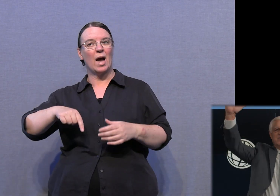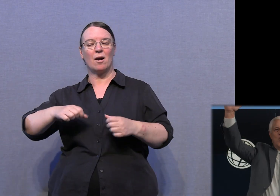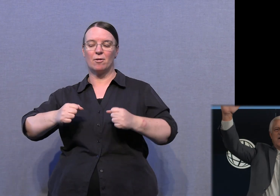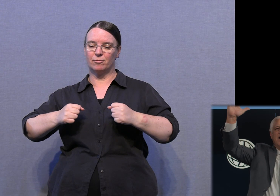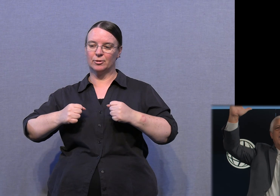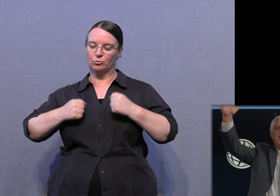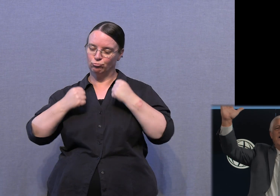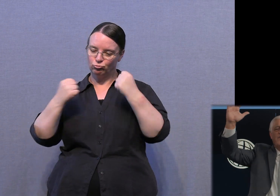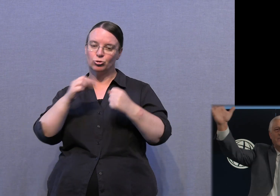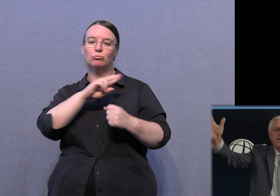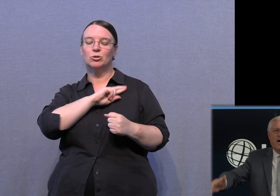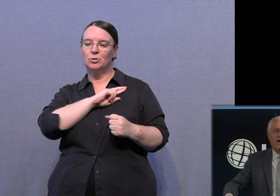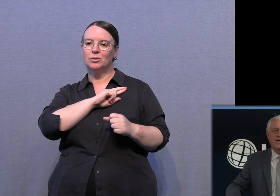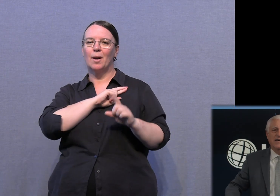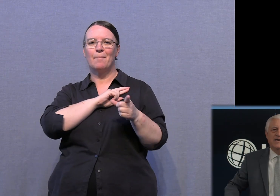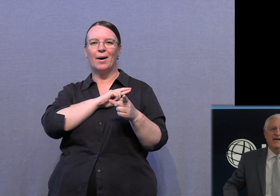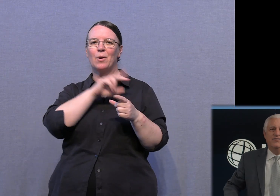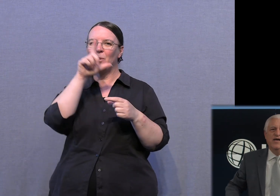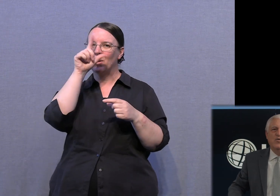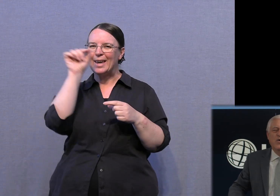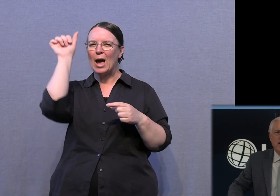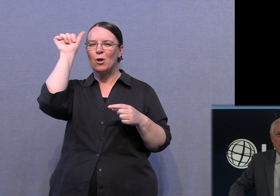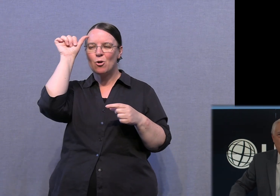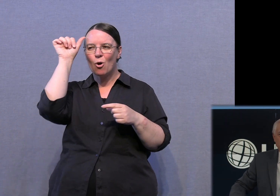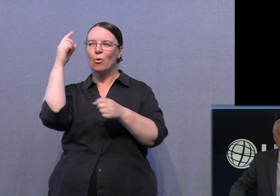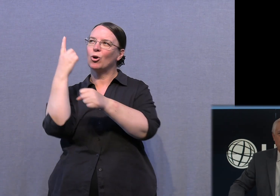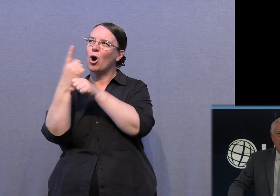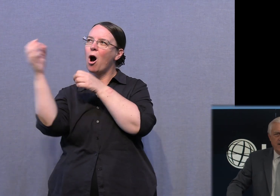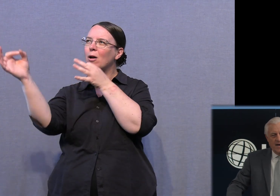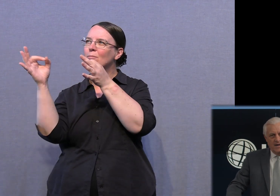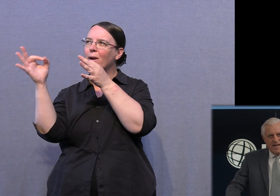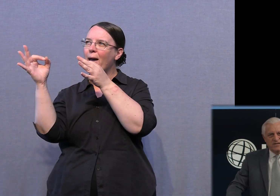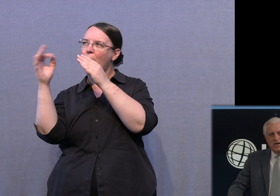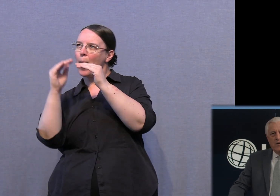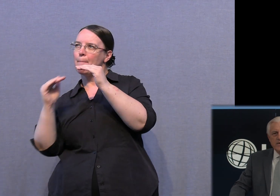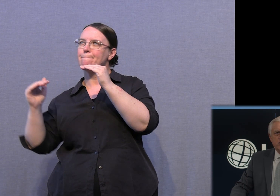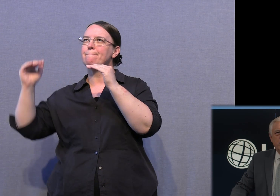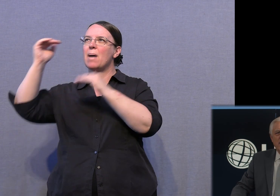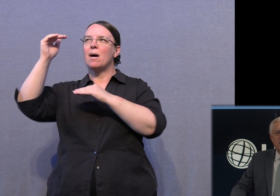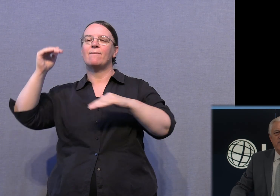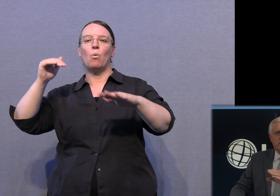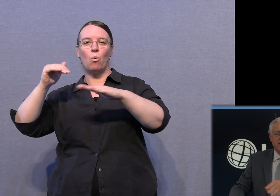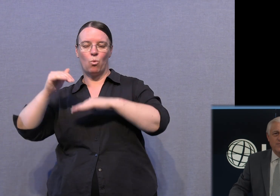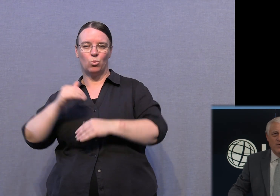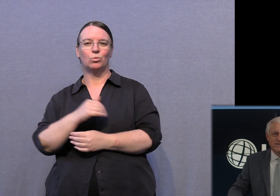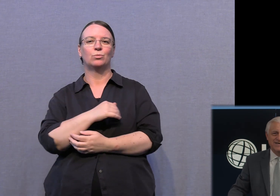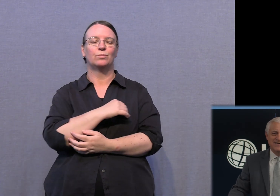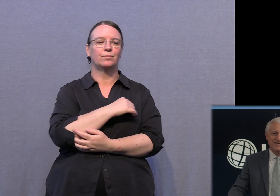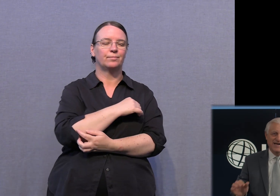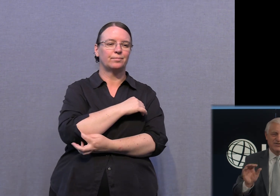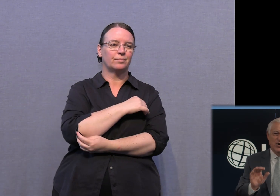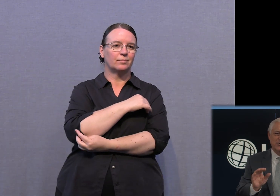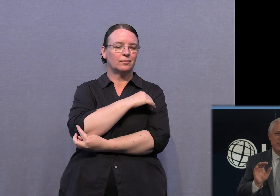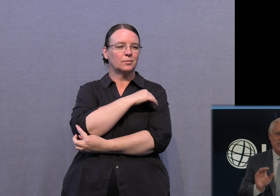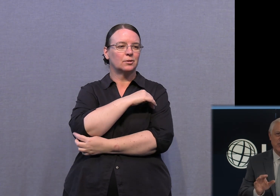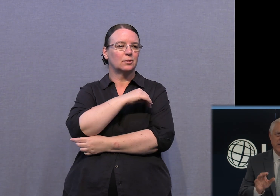God is working above and beyond anything we can know. That is not only true in individual testimonies,